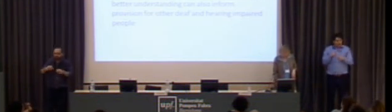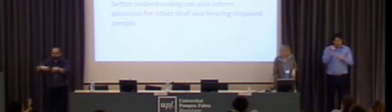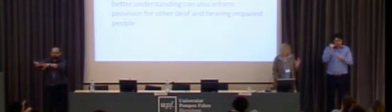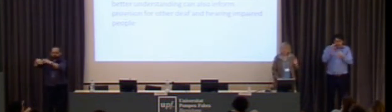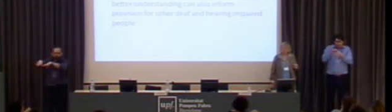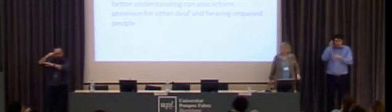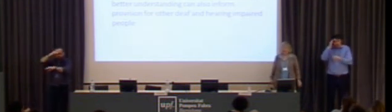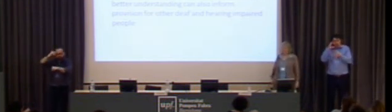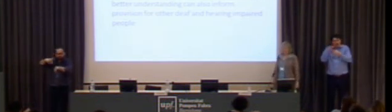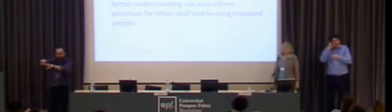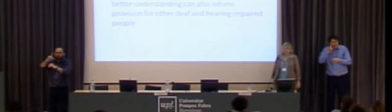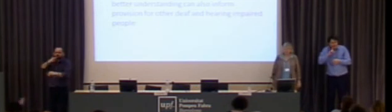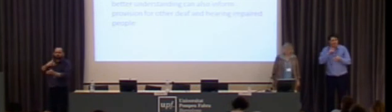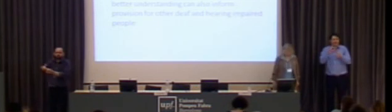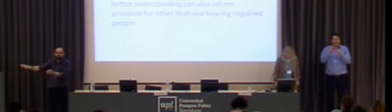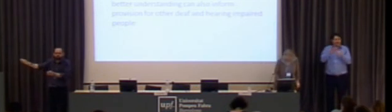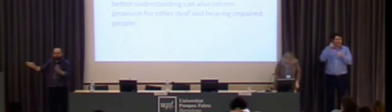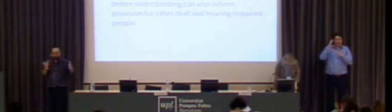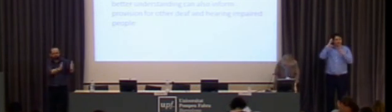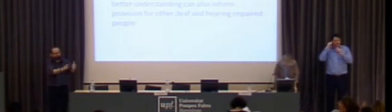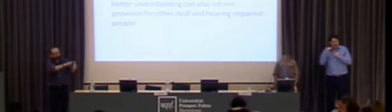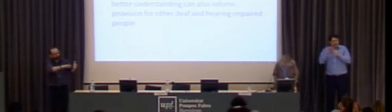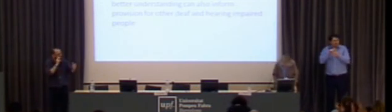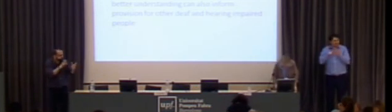on. I'll stop there.